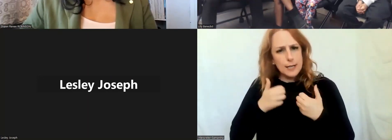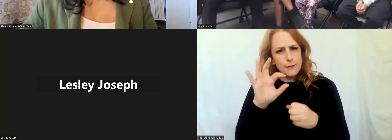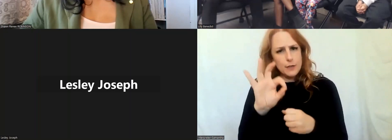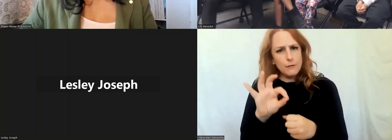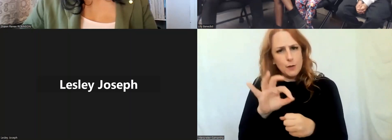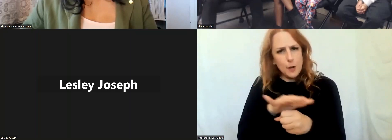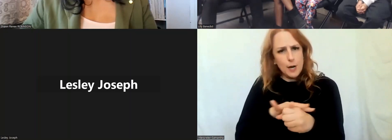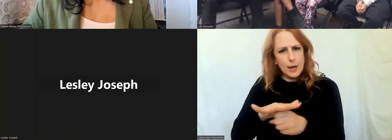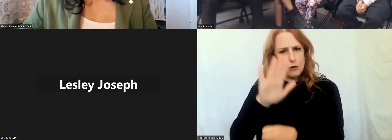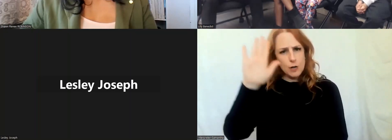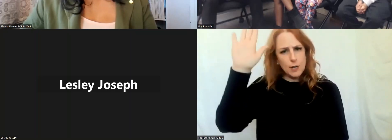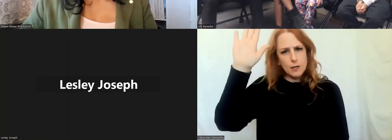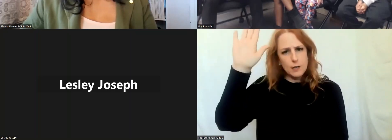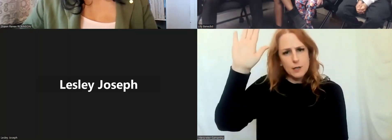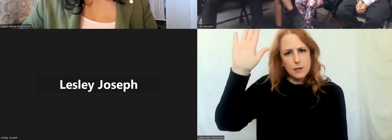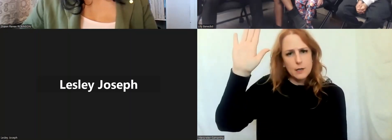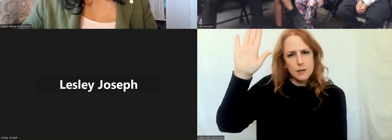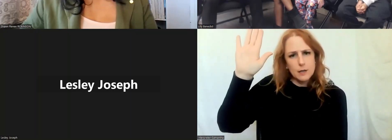Okay.